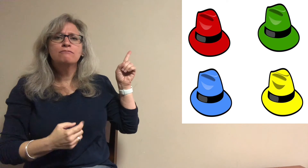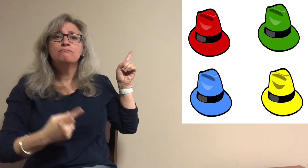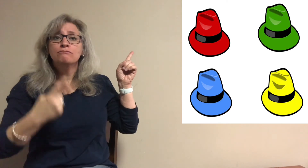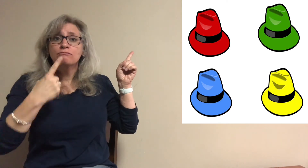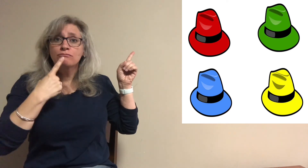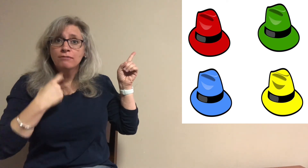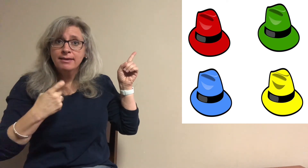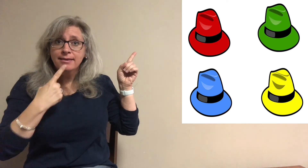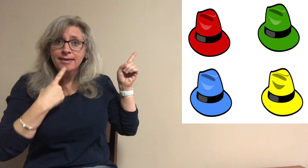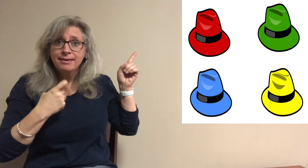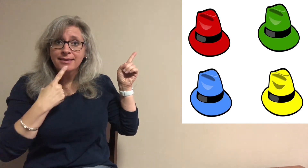Red,